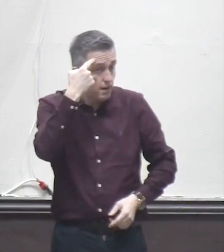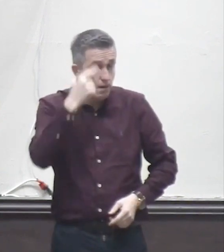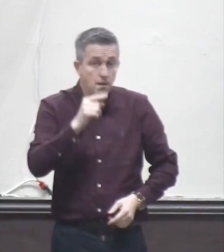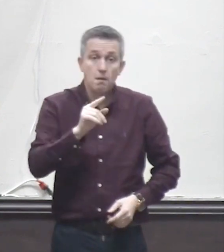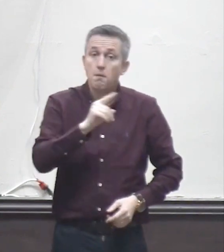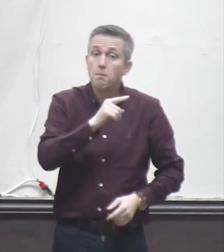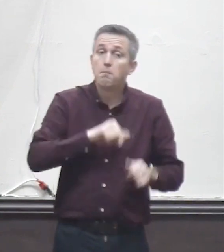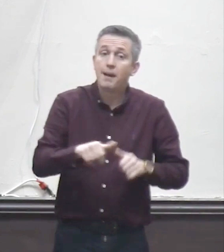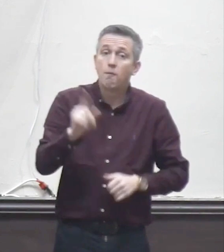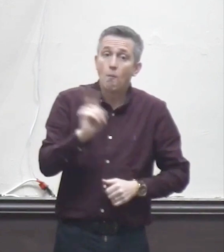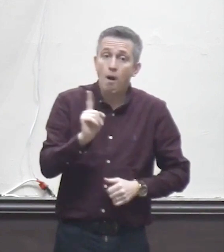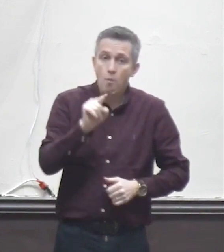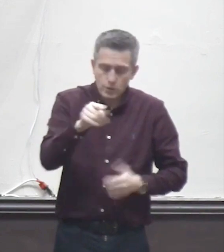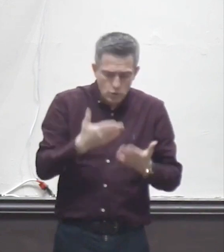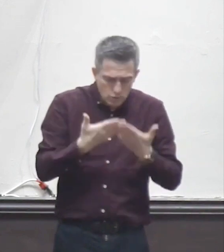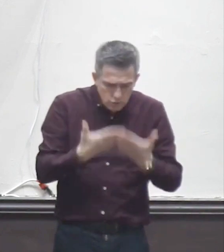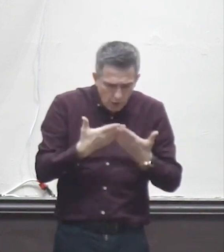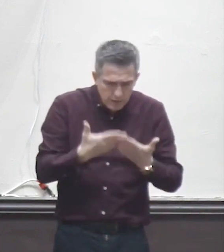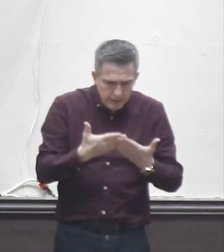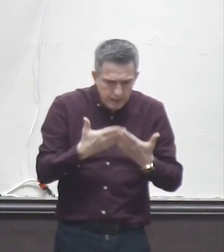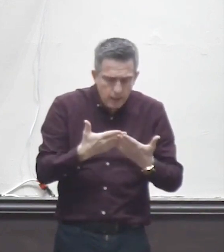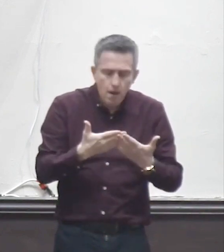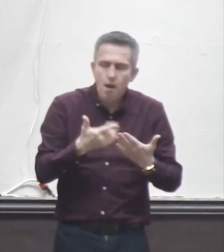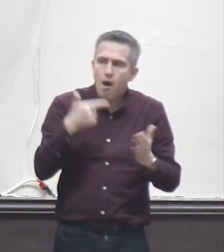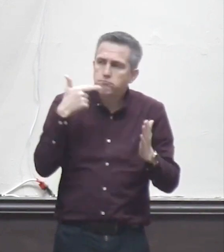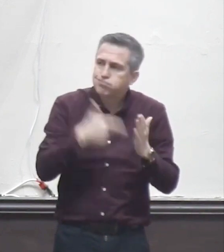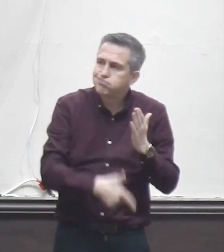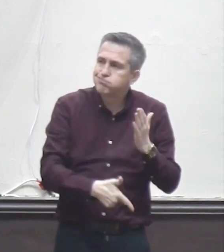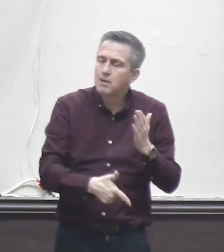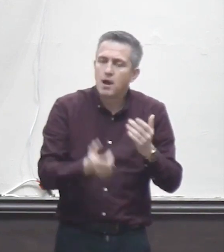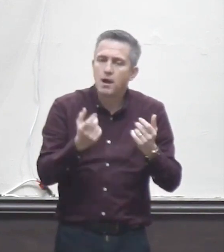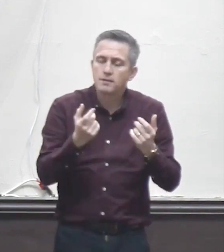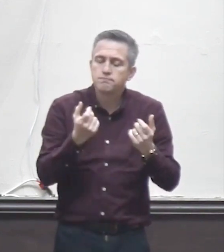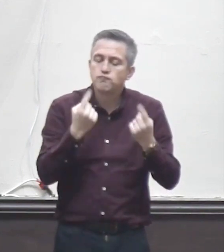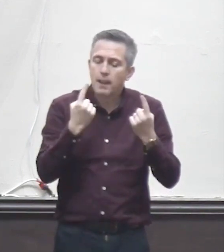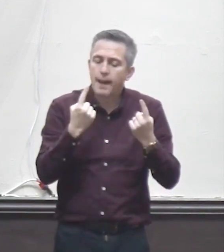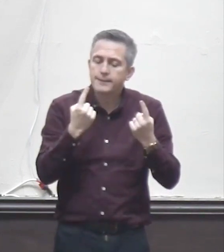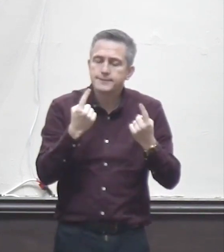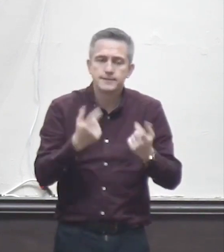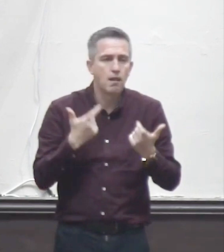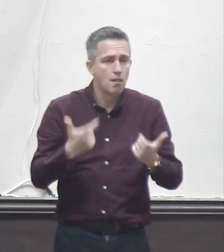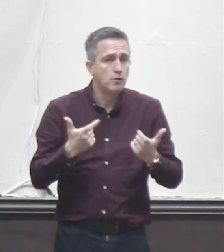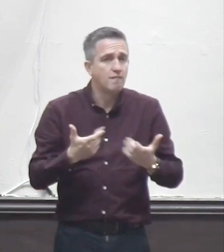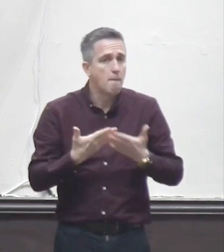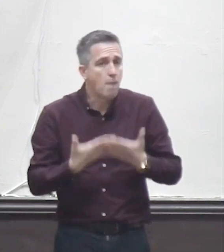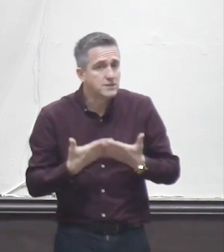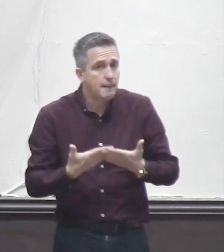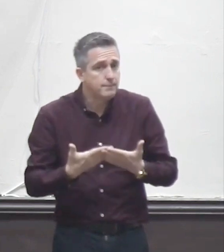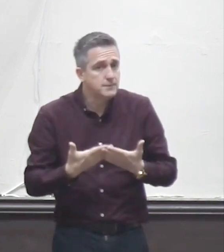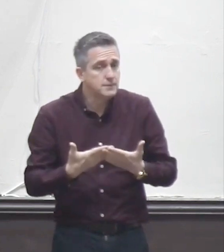study the depth of this particular knowledge, we find the fact that there may be a lot of Muslims, a lot